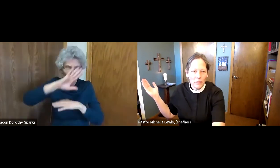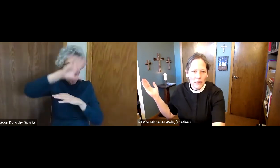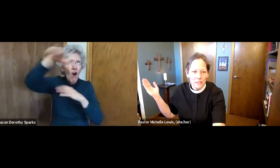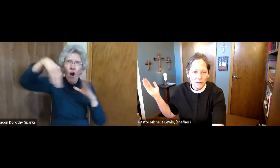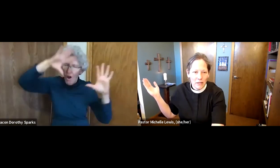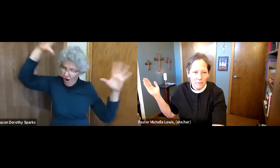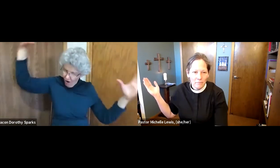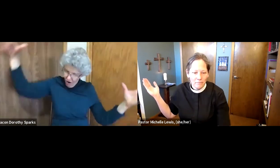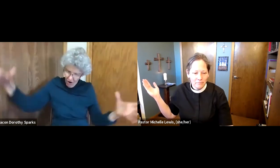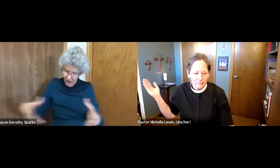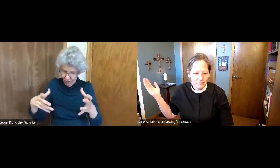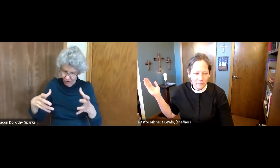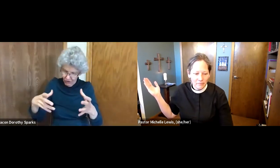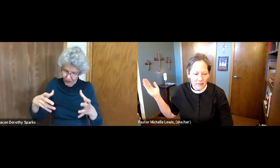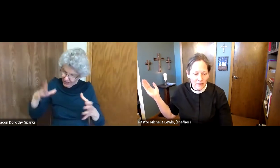we praise your name